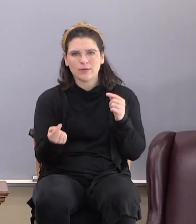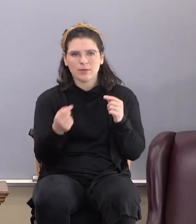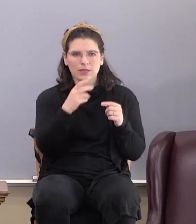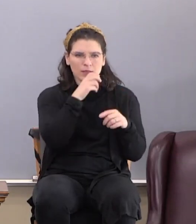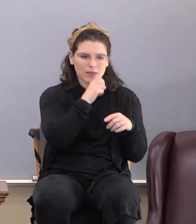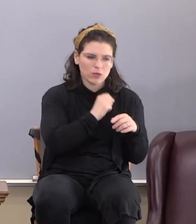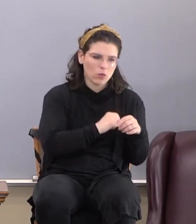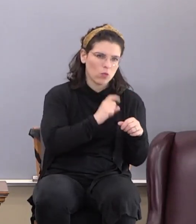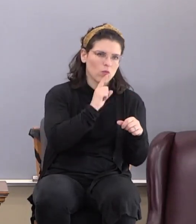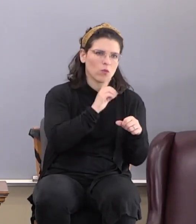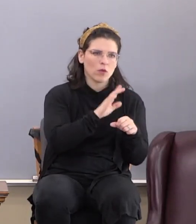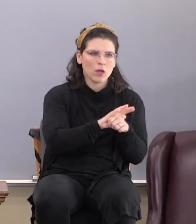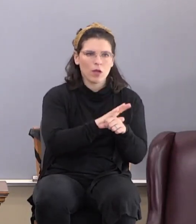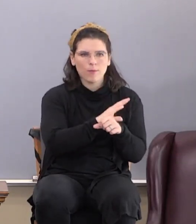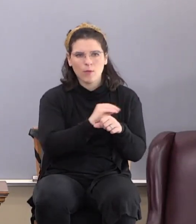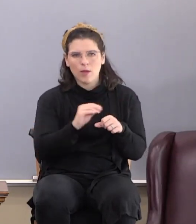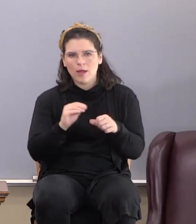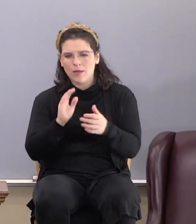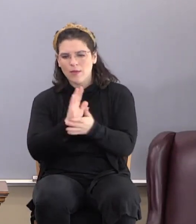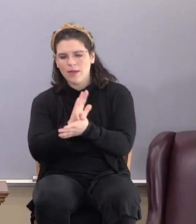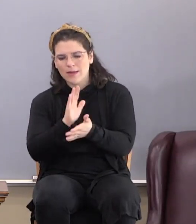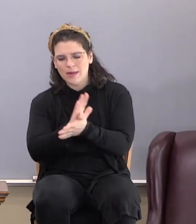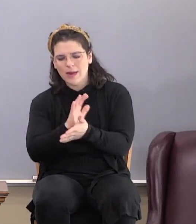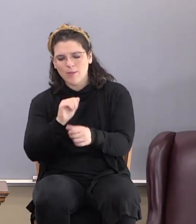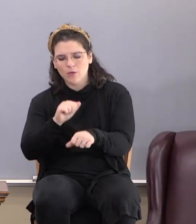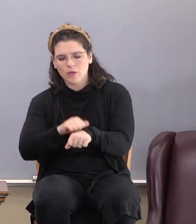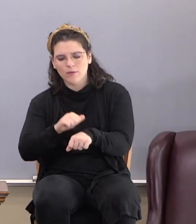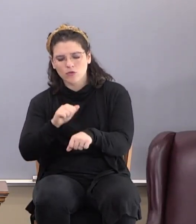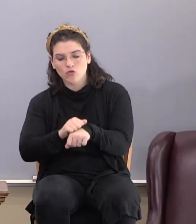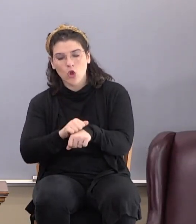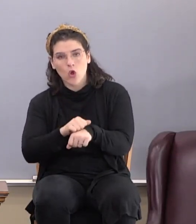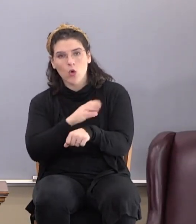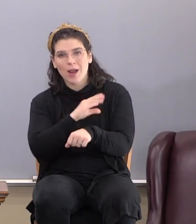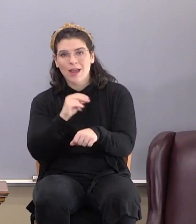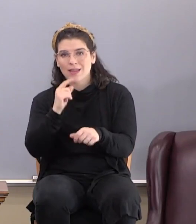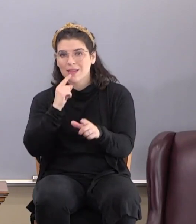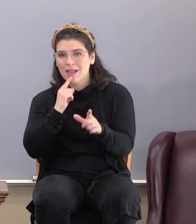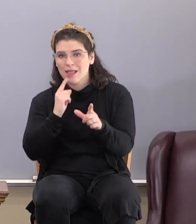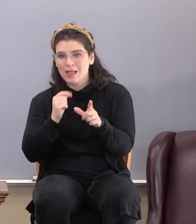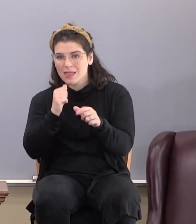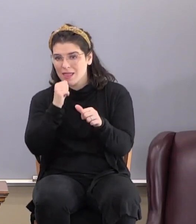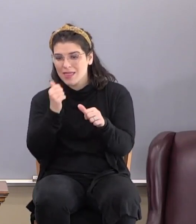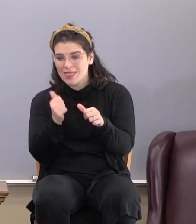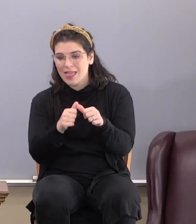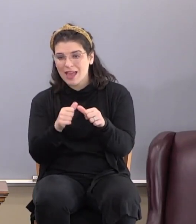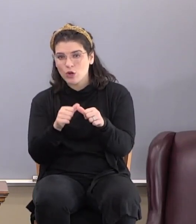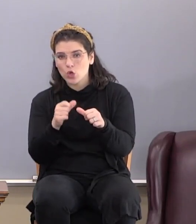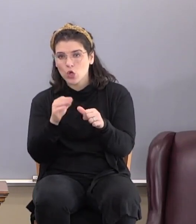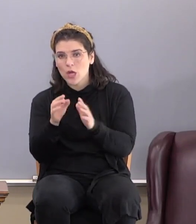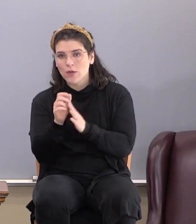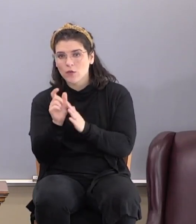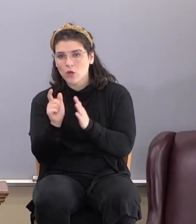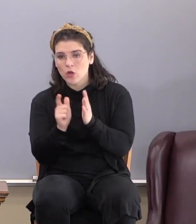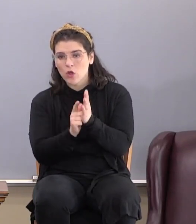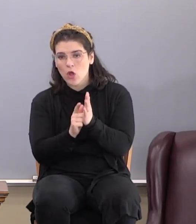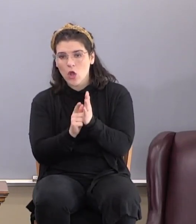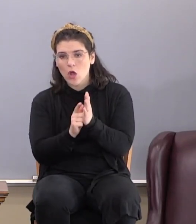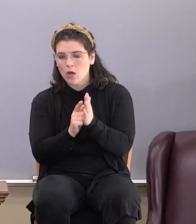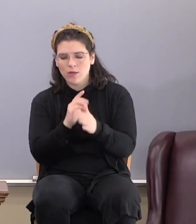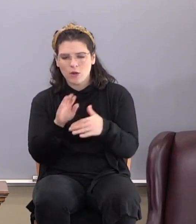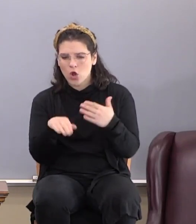old covenant and the tables of stone and the letter of the law, that all it does